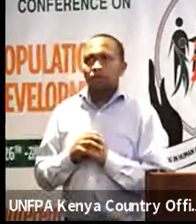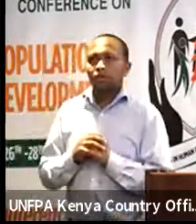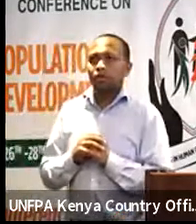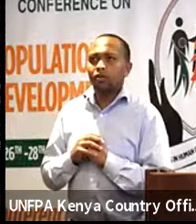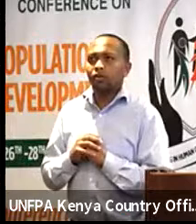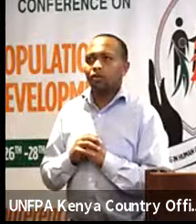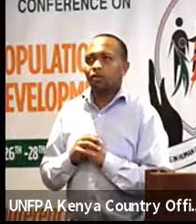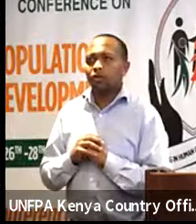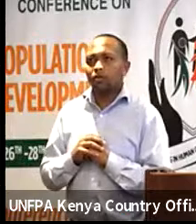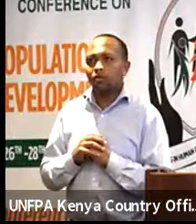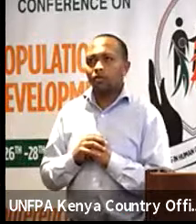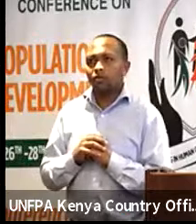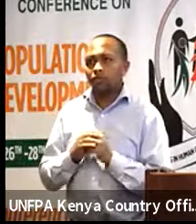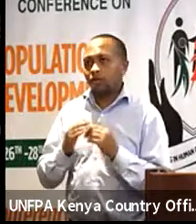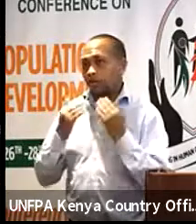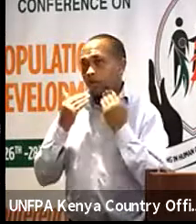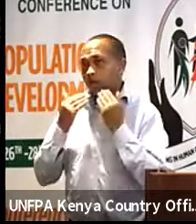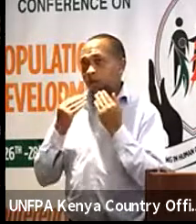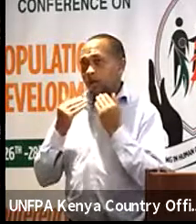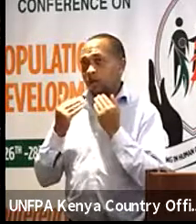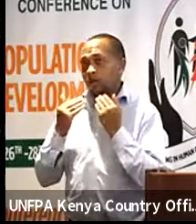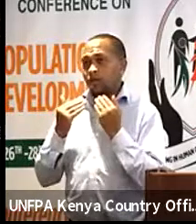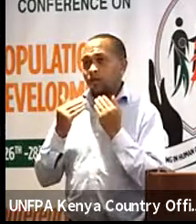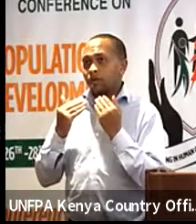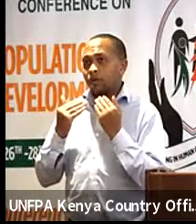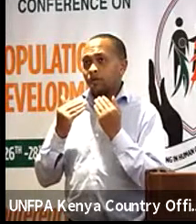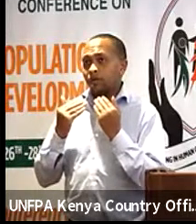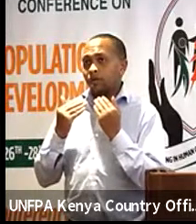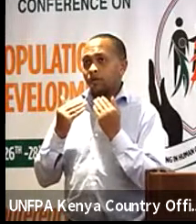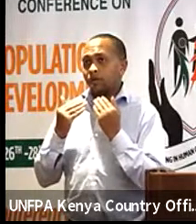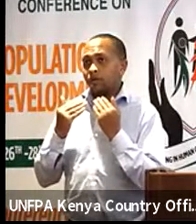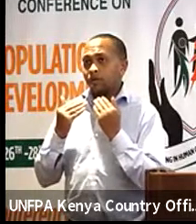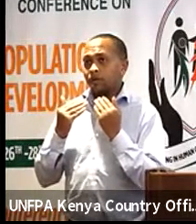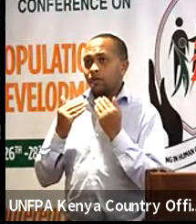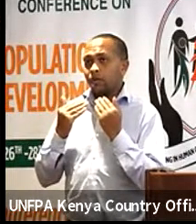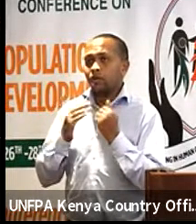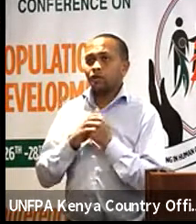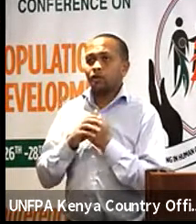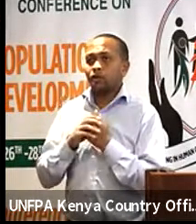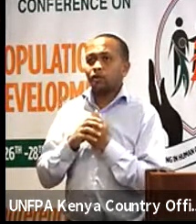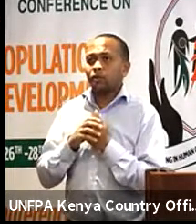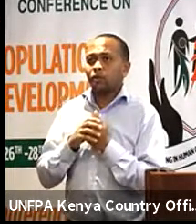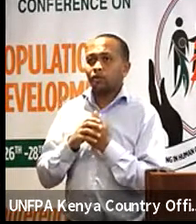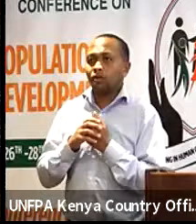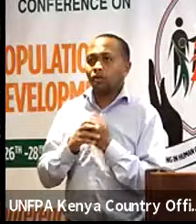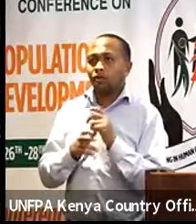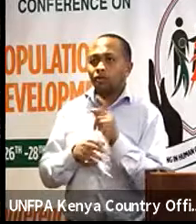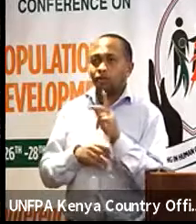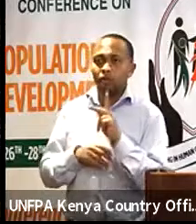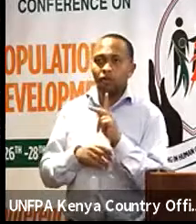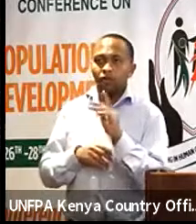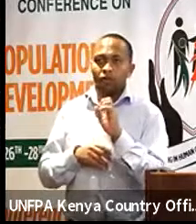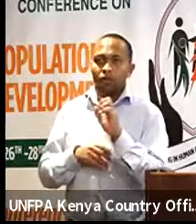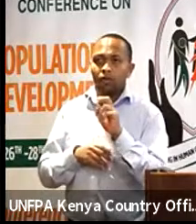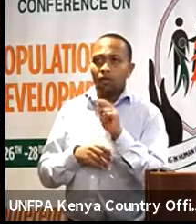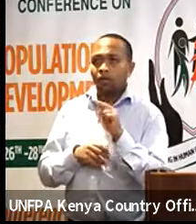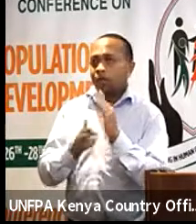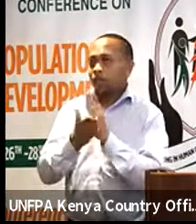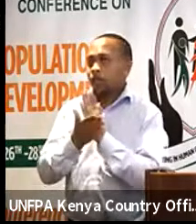Thank you, Daktari. I hope, Ken, you are sharing the presentation for